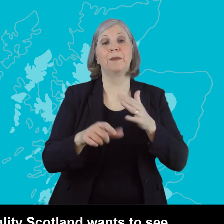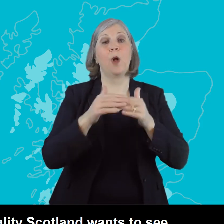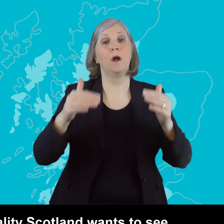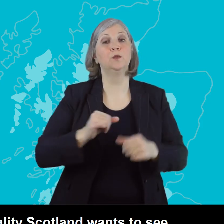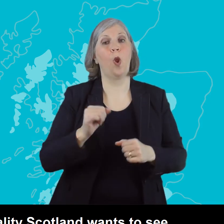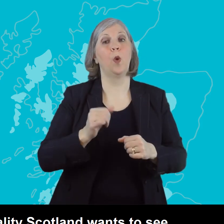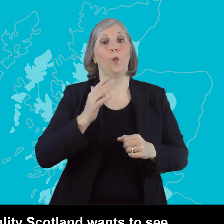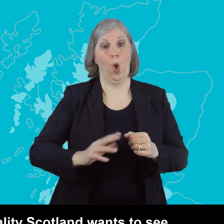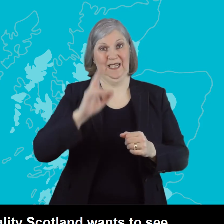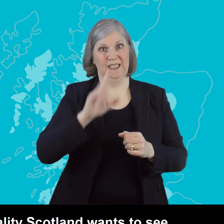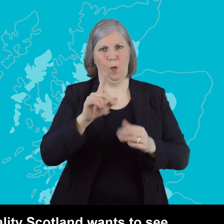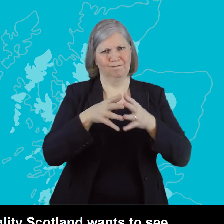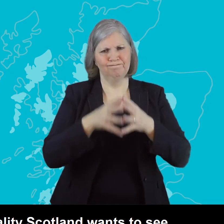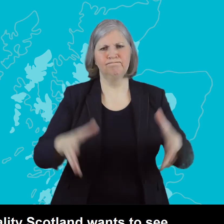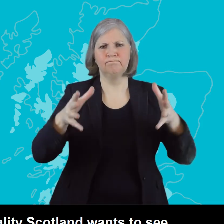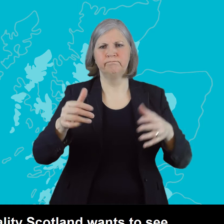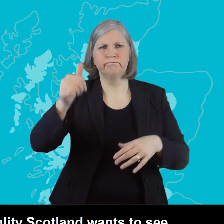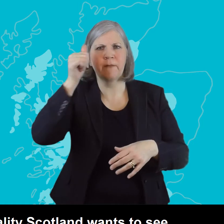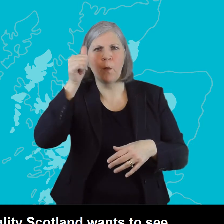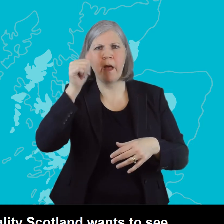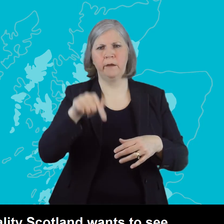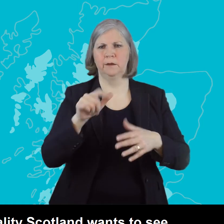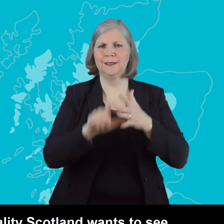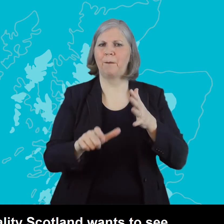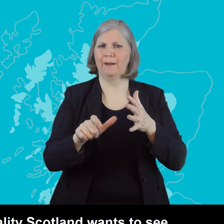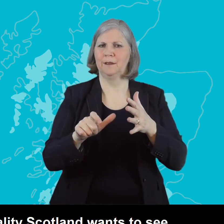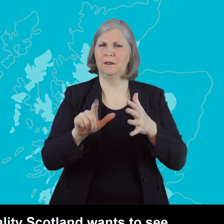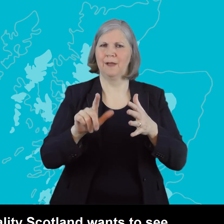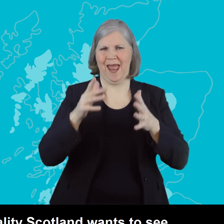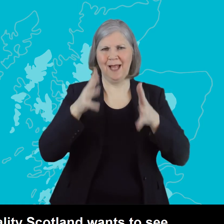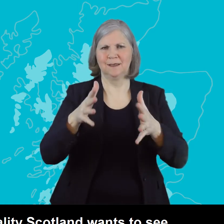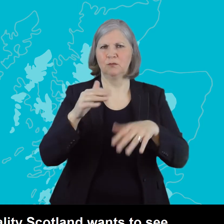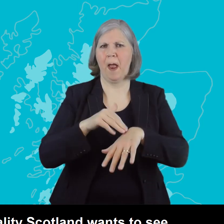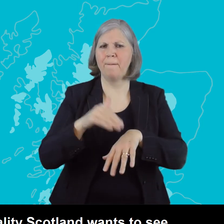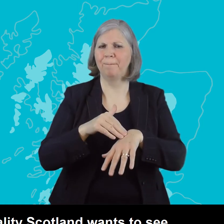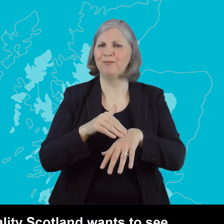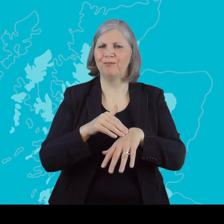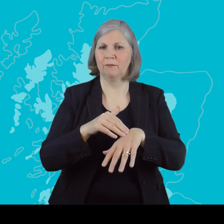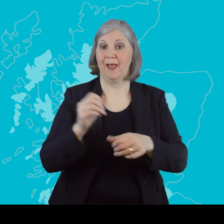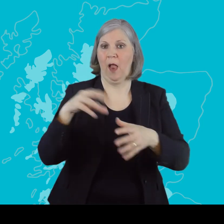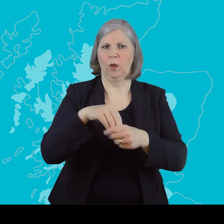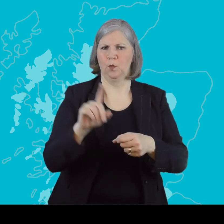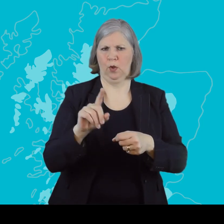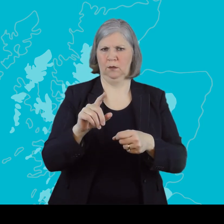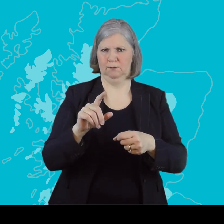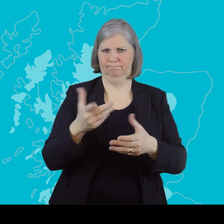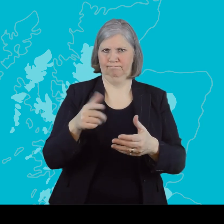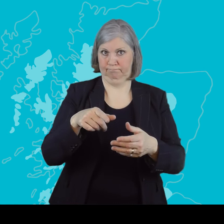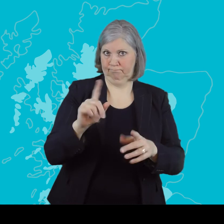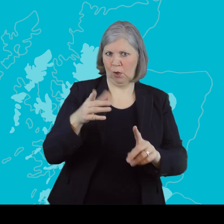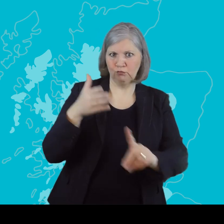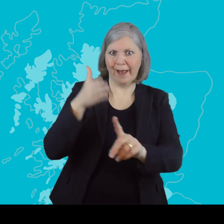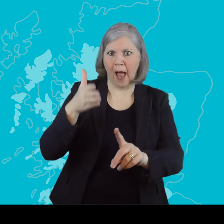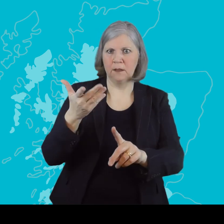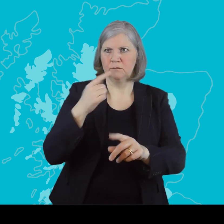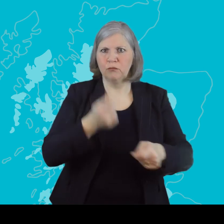Eight. Access to justice. Disability Equality Scotland wants to see an increase in awareness of disability hate crime, including how it can be recognised